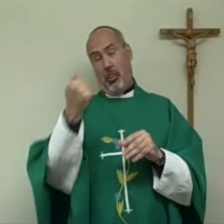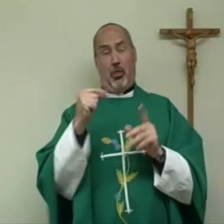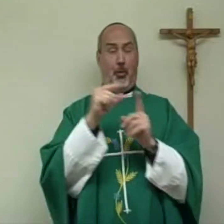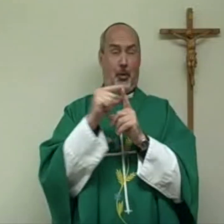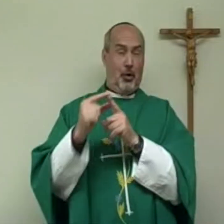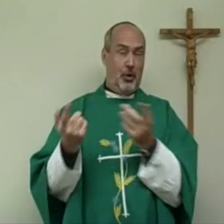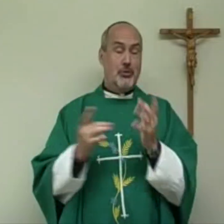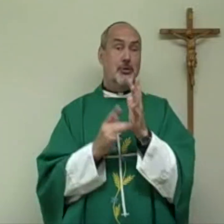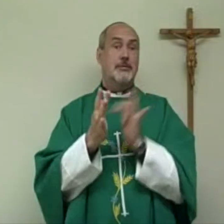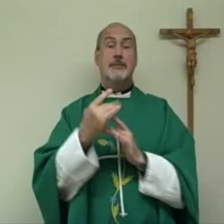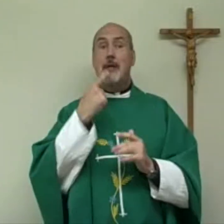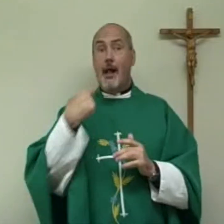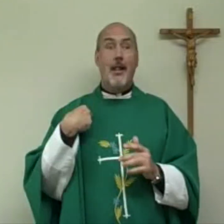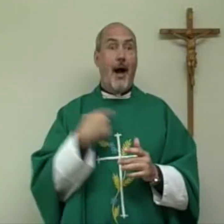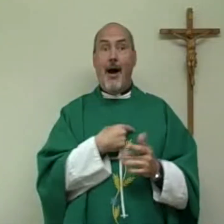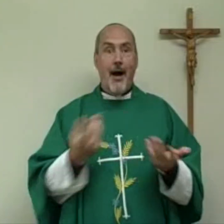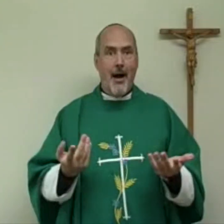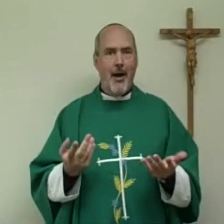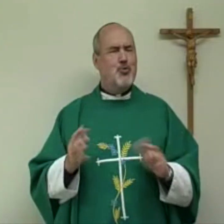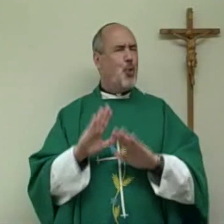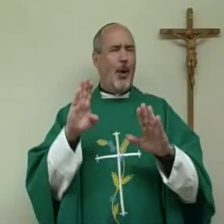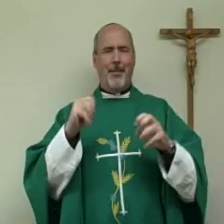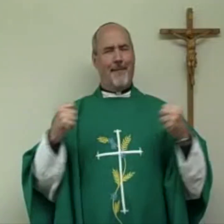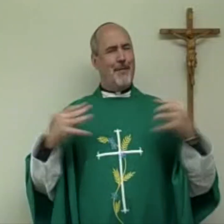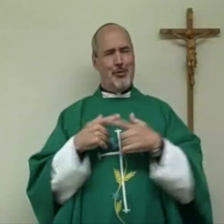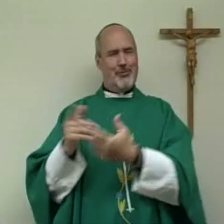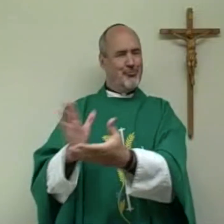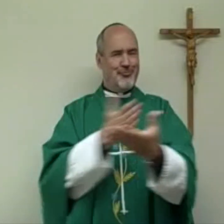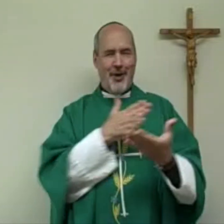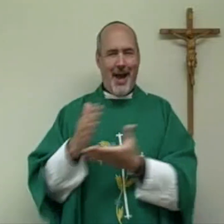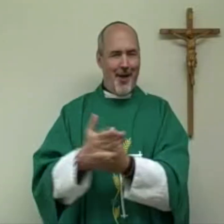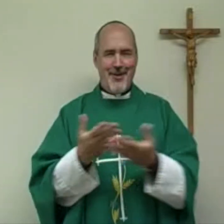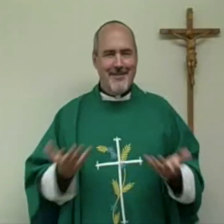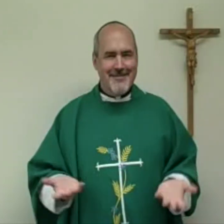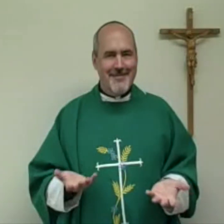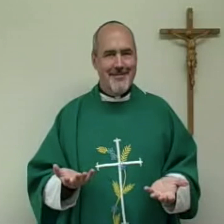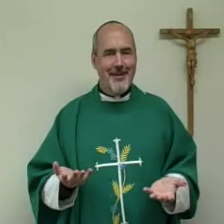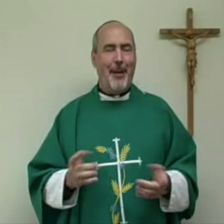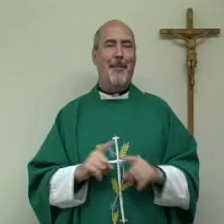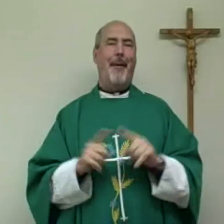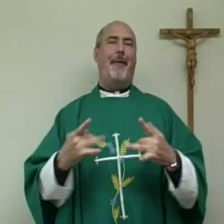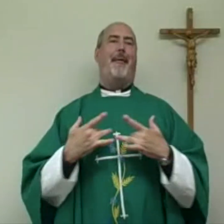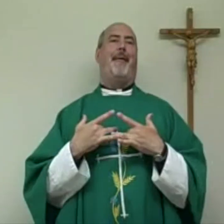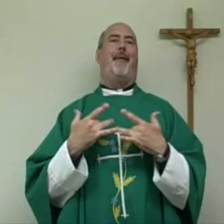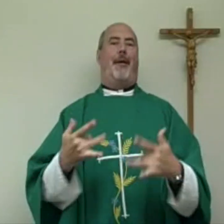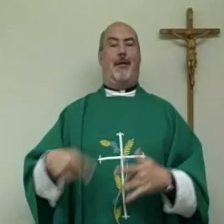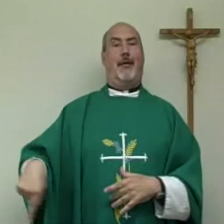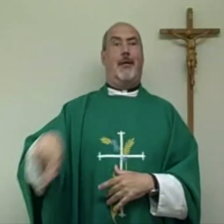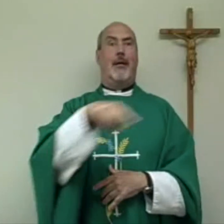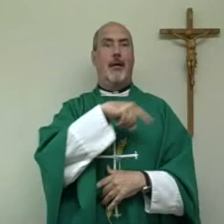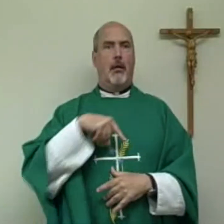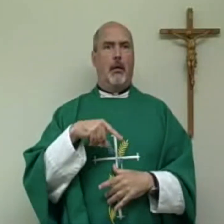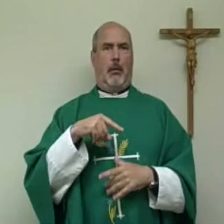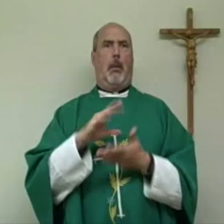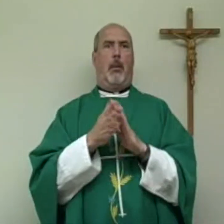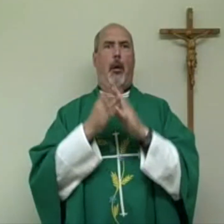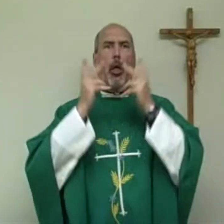waste. So, in other words, Jesus tells us don't be afraid to share things with